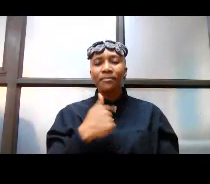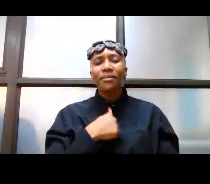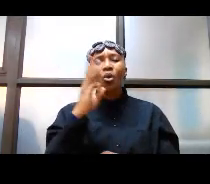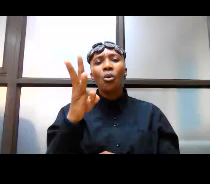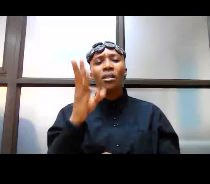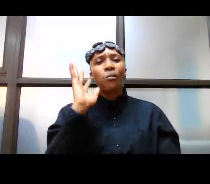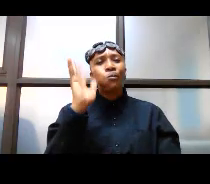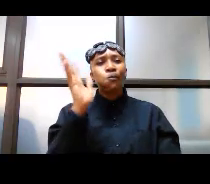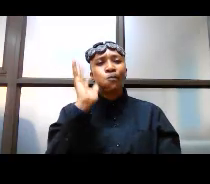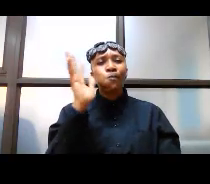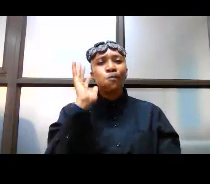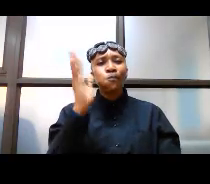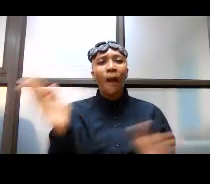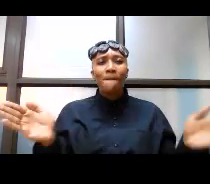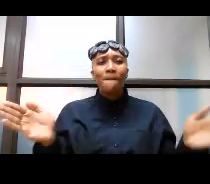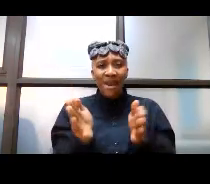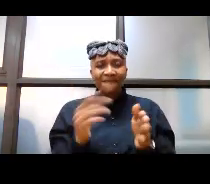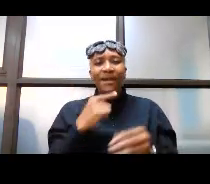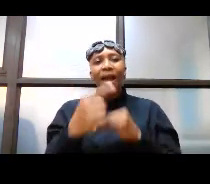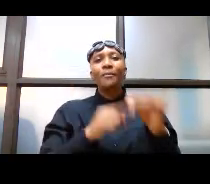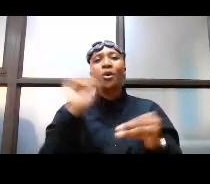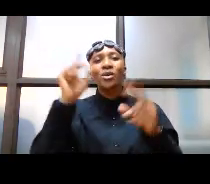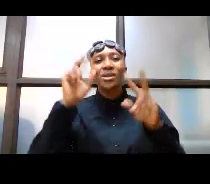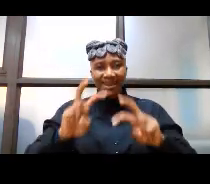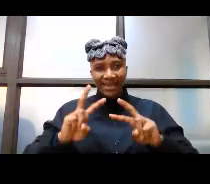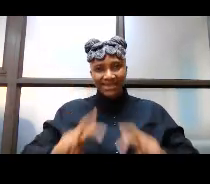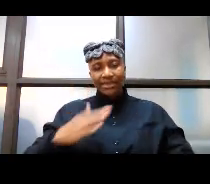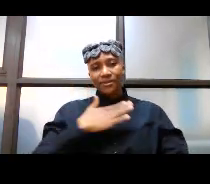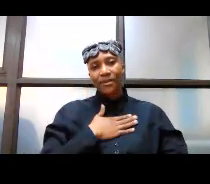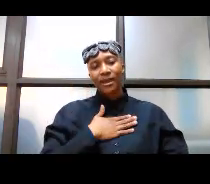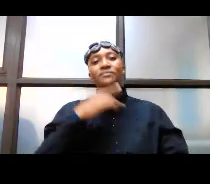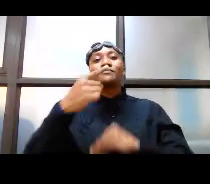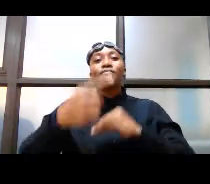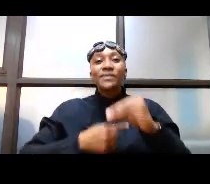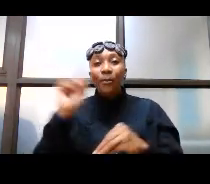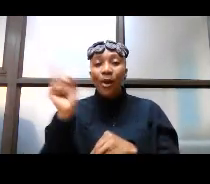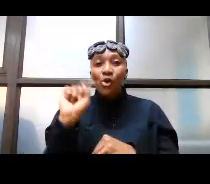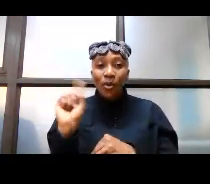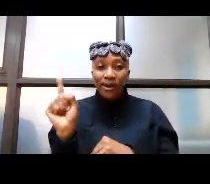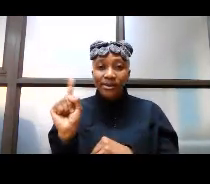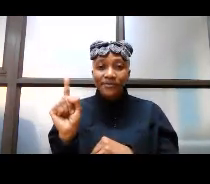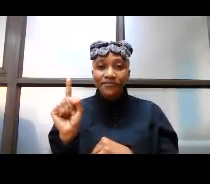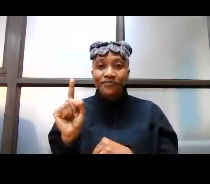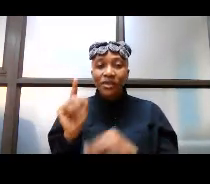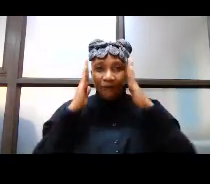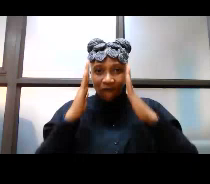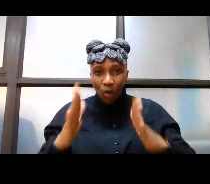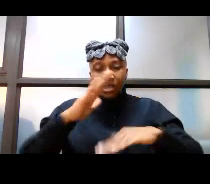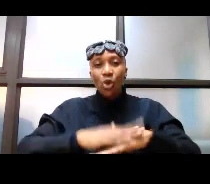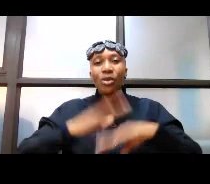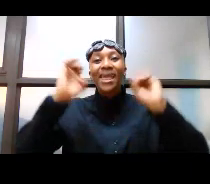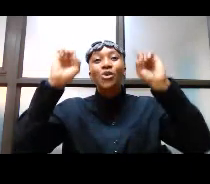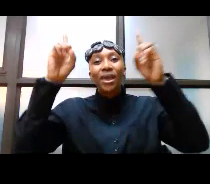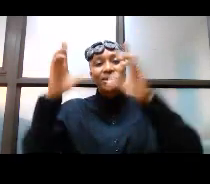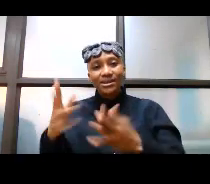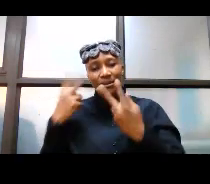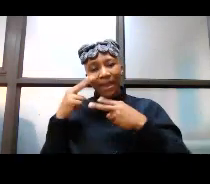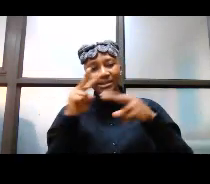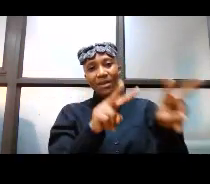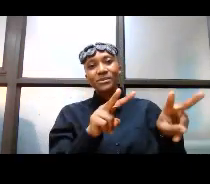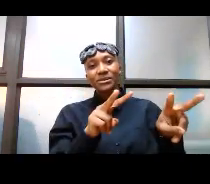briefly about my research, which looked at the educators' perceptions